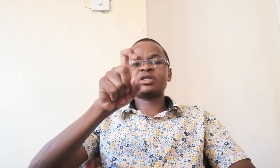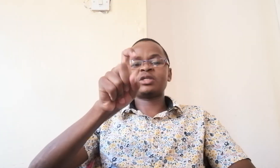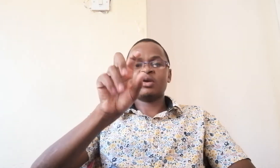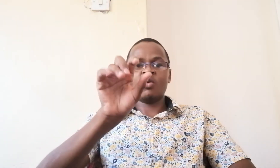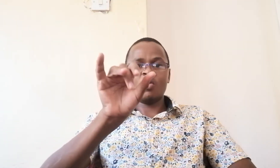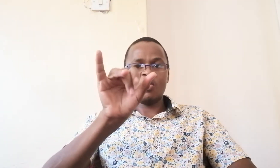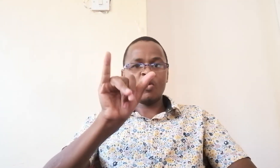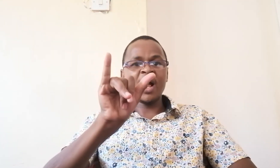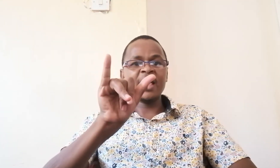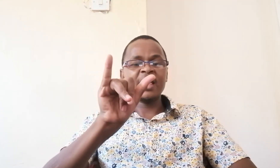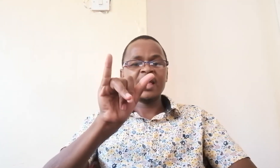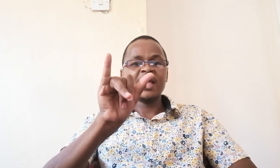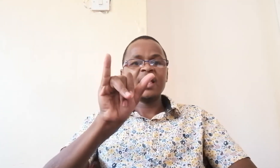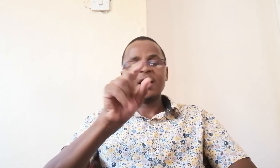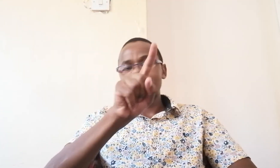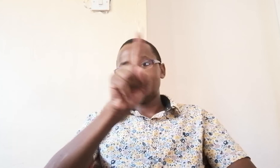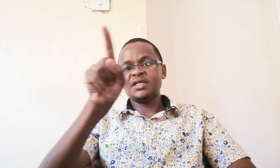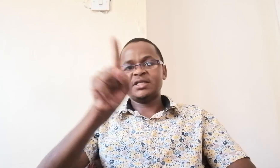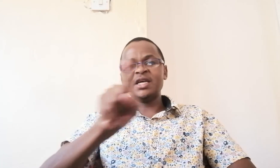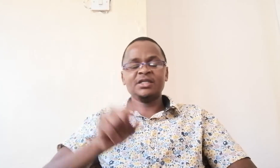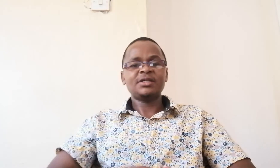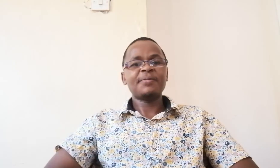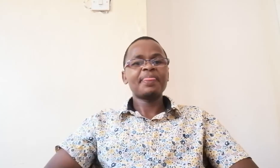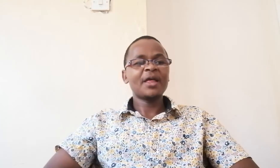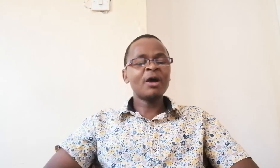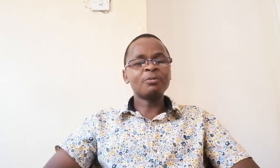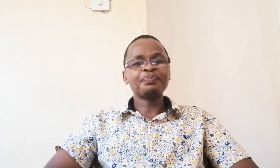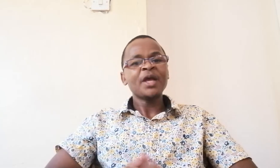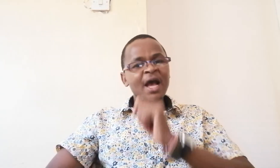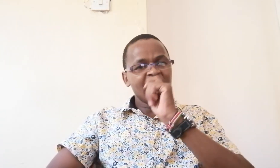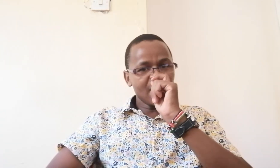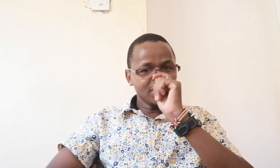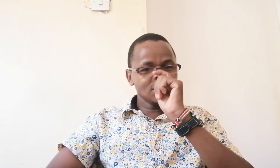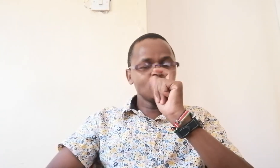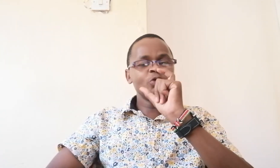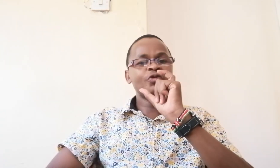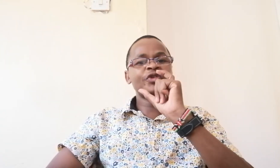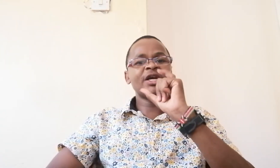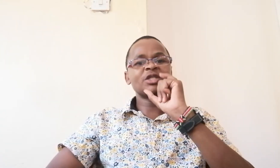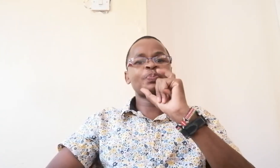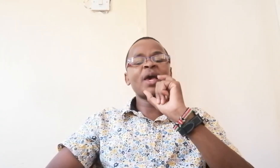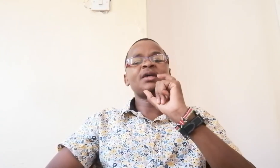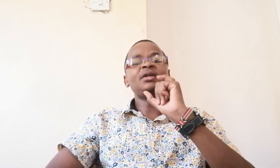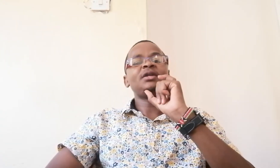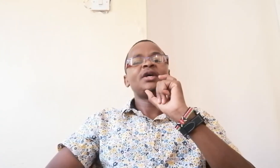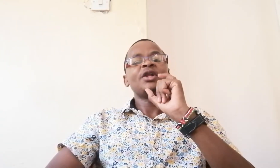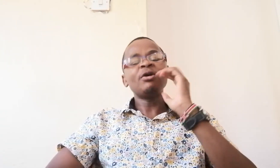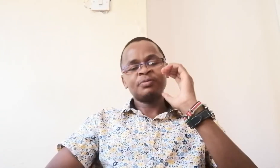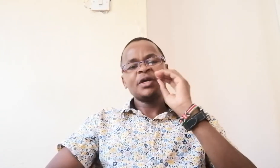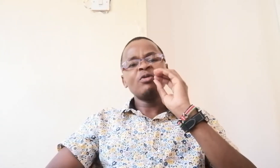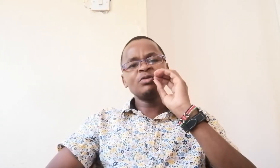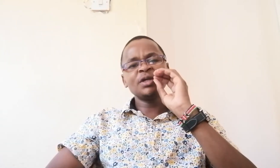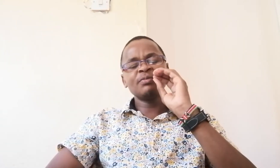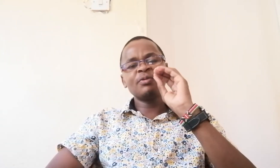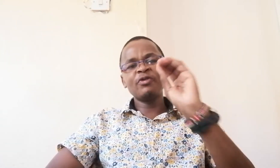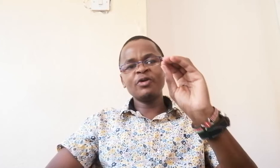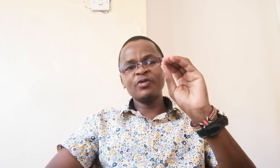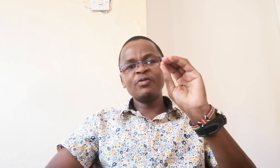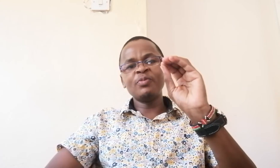X, Y, Z. Now, I want us to figure spell. Now, I want to make it before even we be